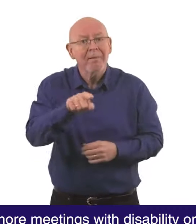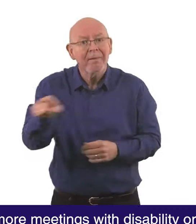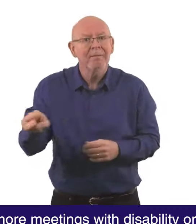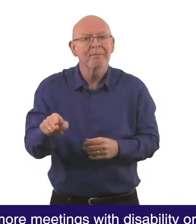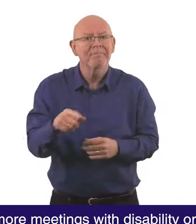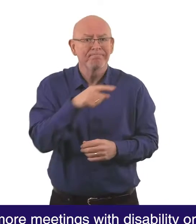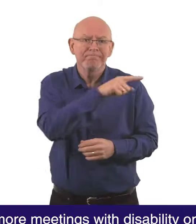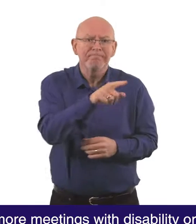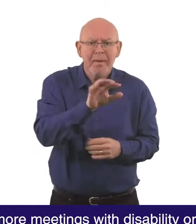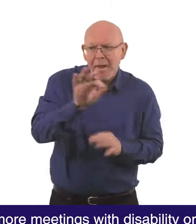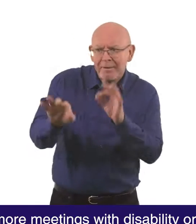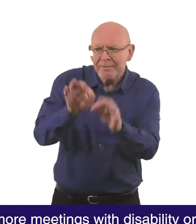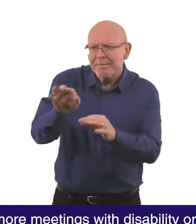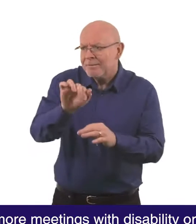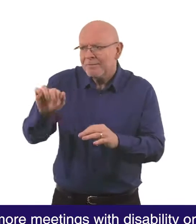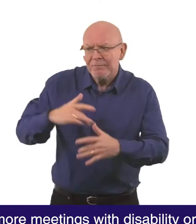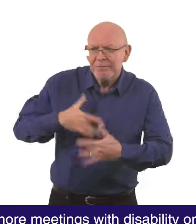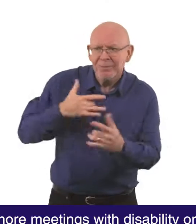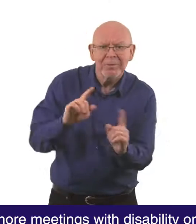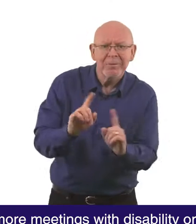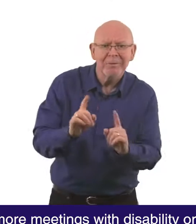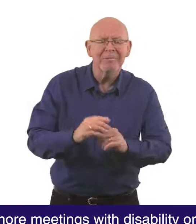they ask people's views more.